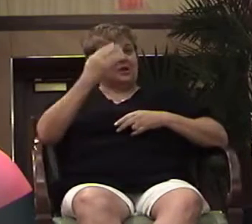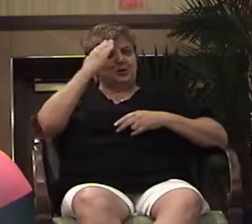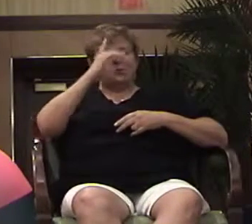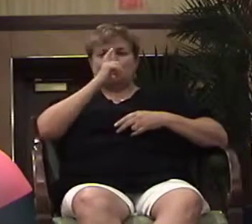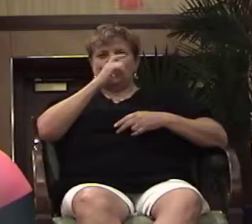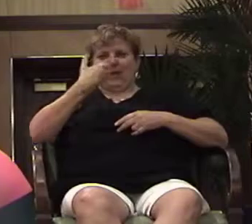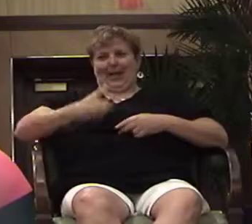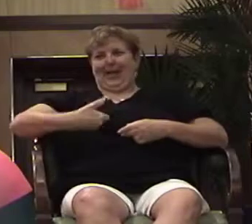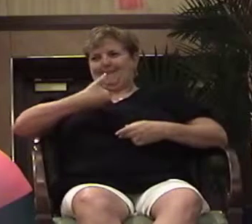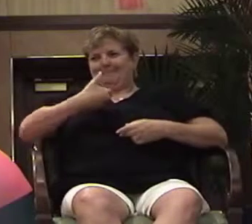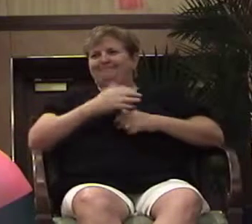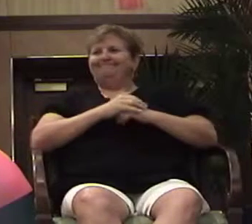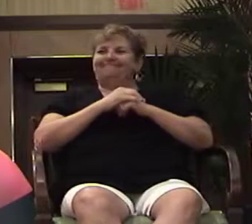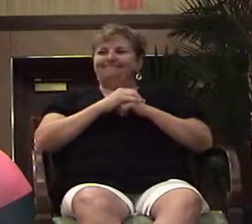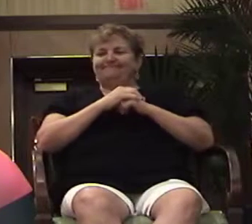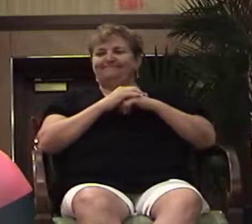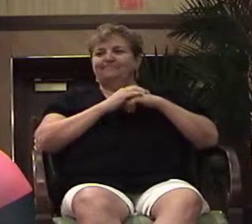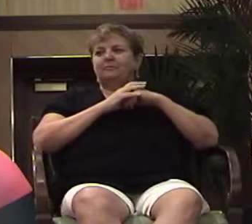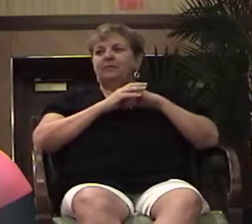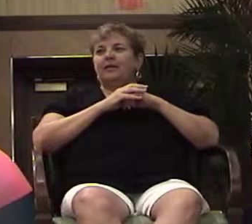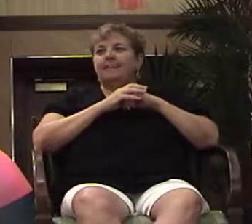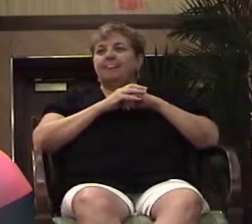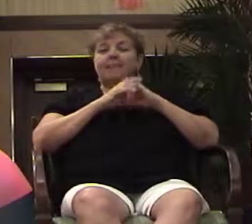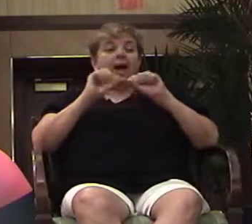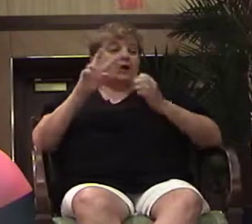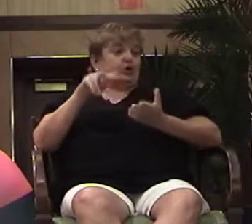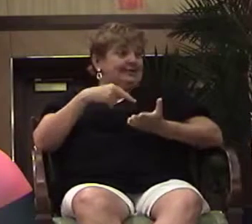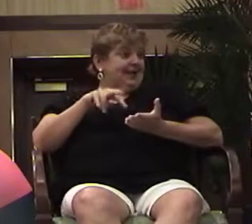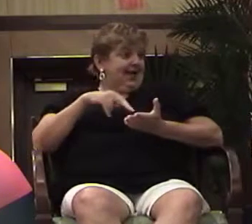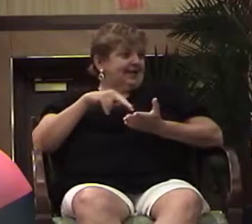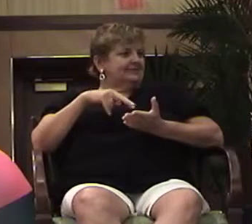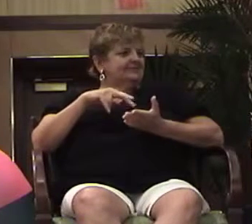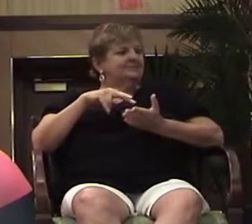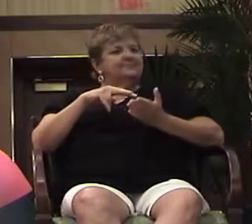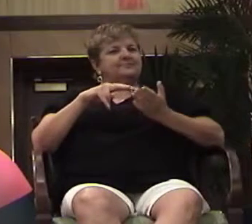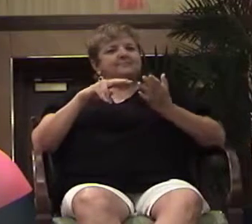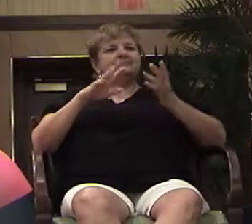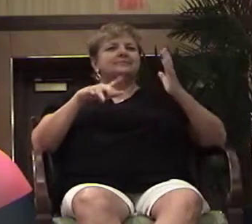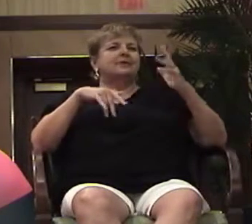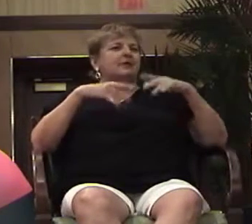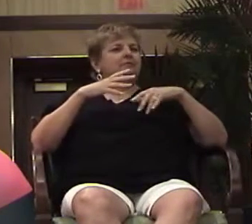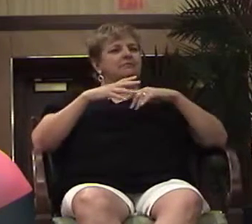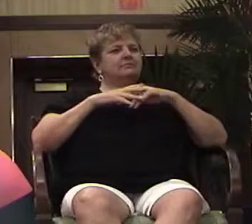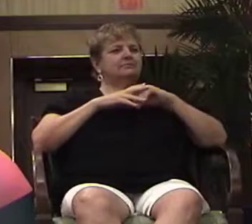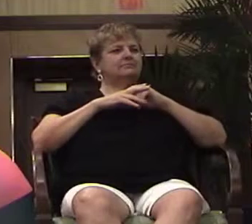was. I could dance. I could just dance